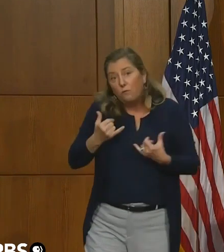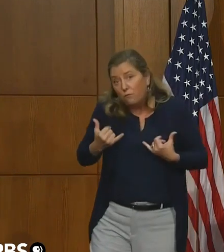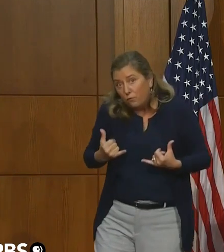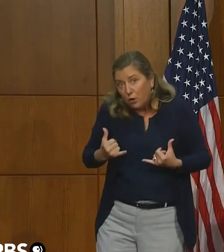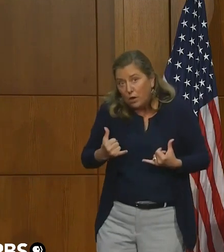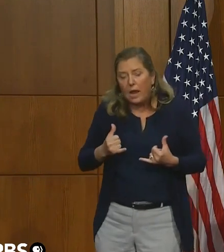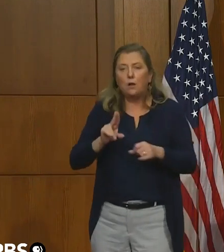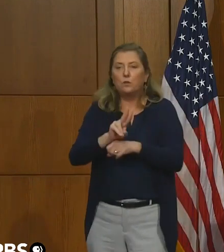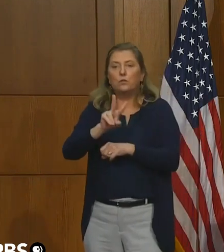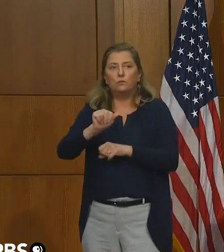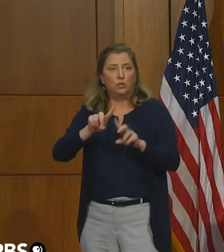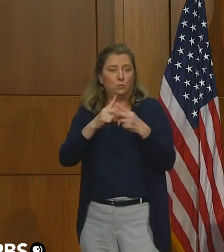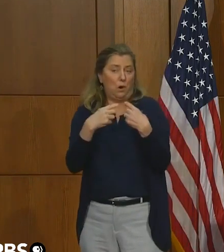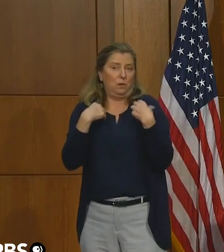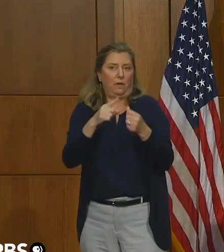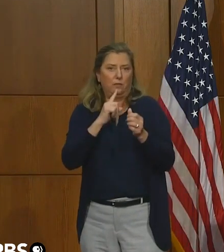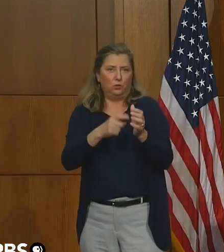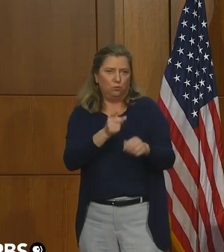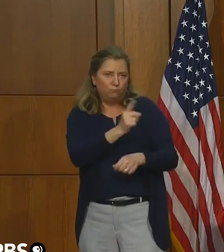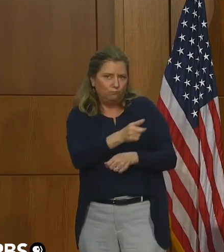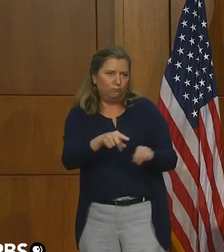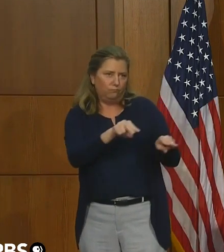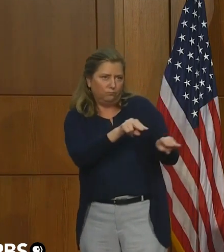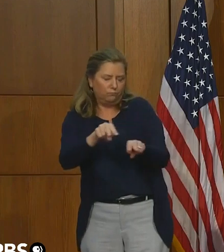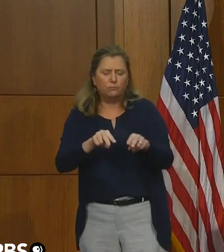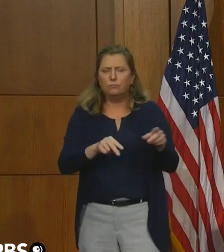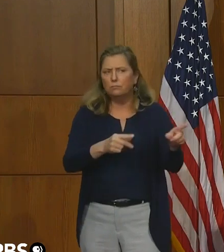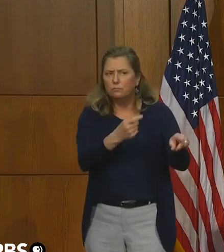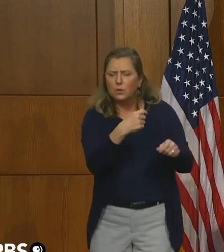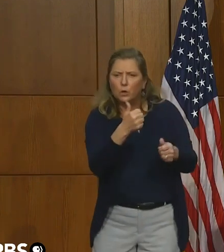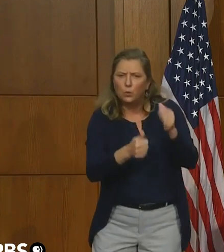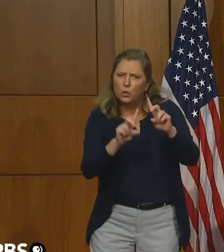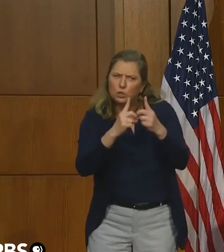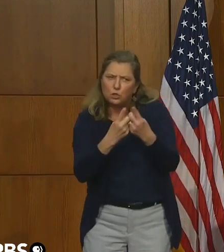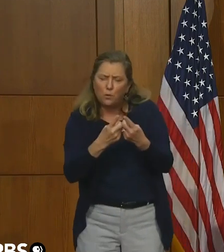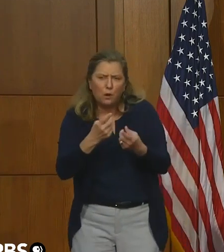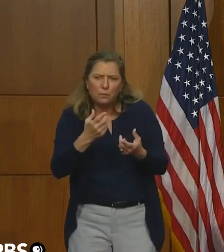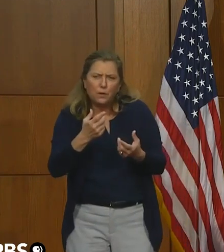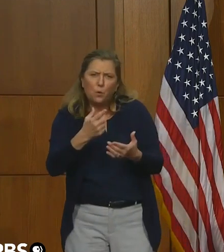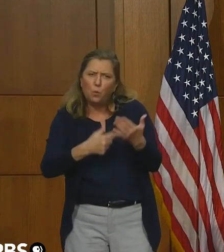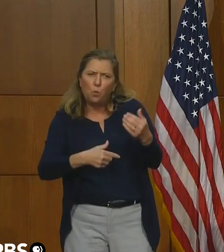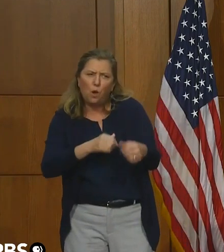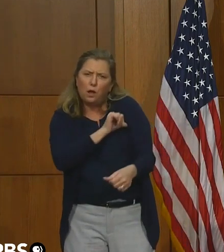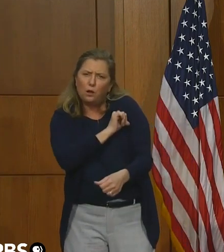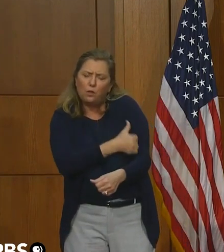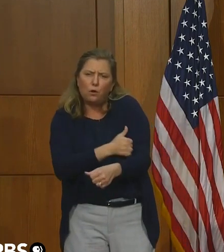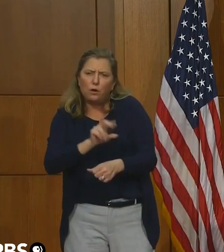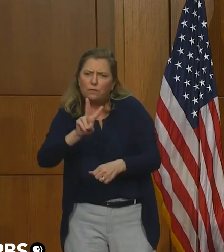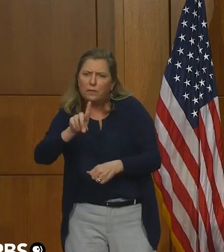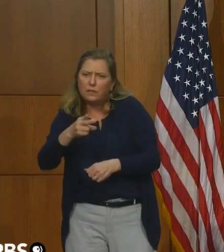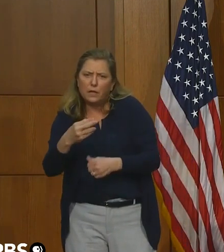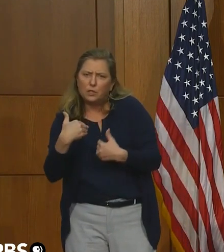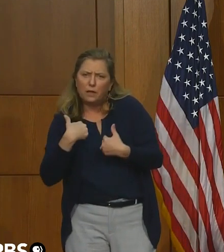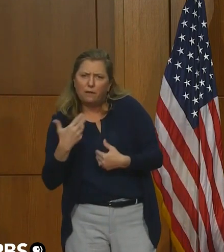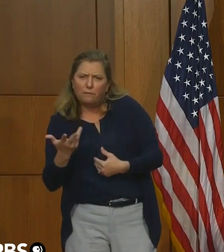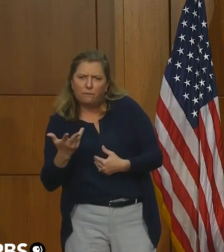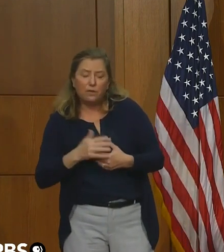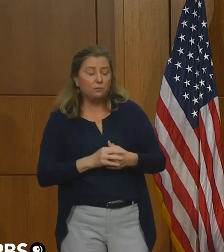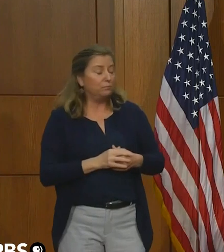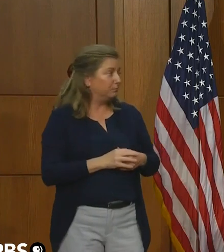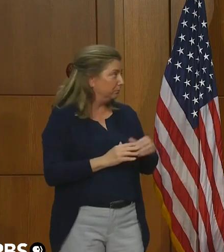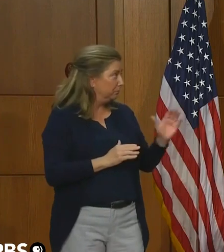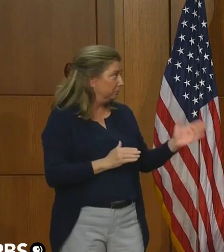this through the Virginia Department of Health. And what department with VDH, like what enforcement authority does VDH have? Do you want